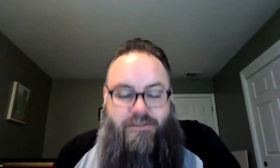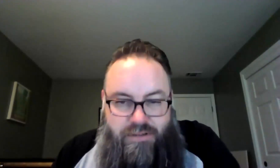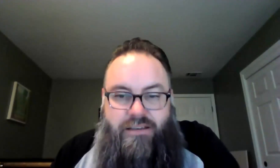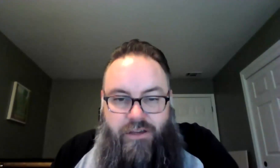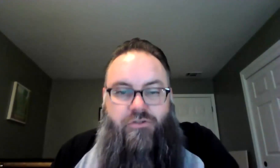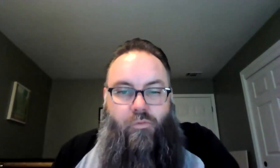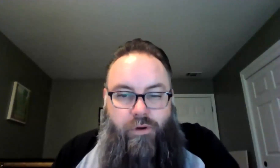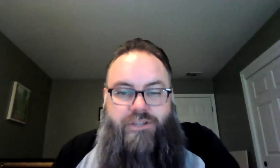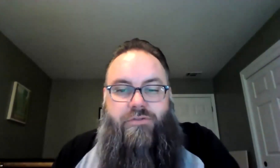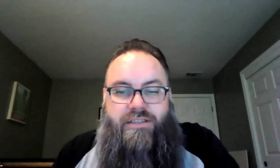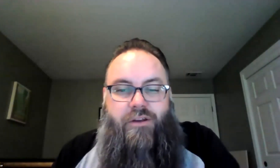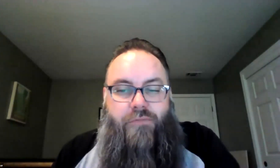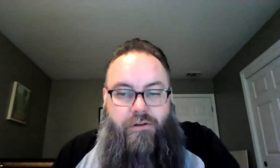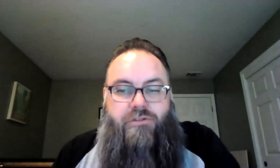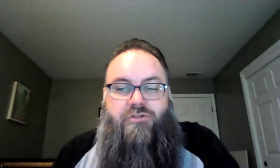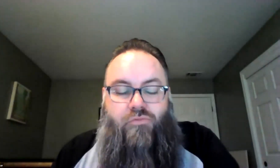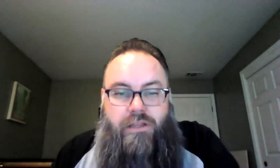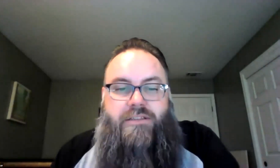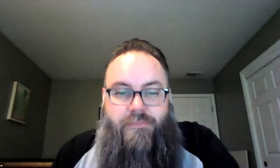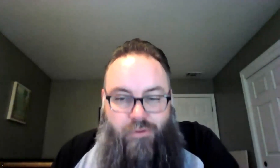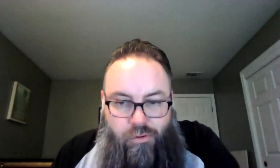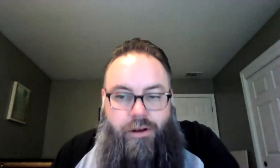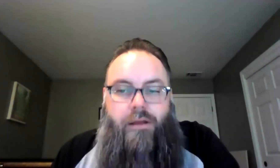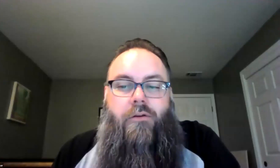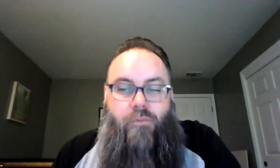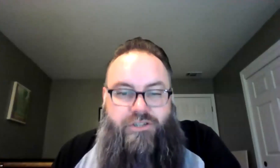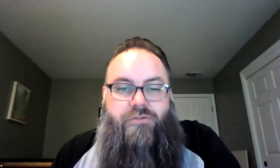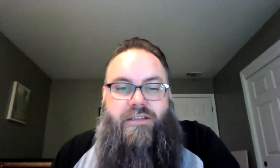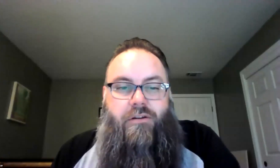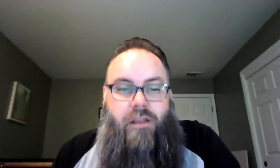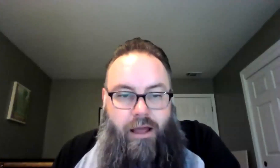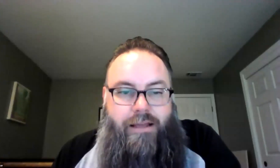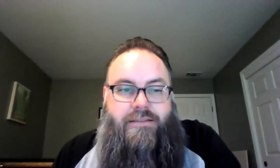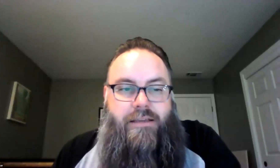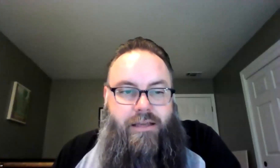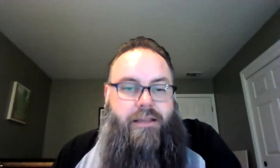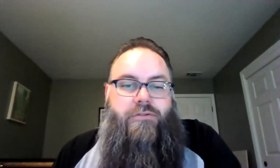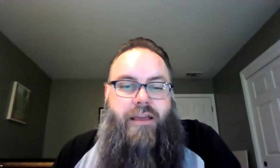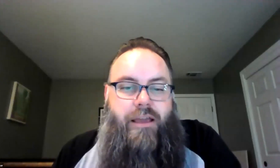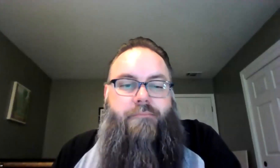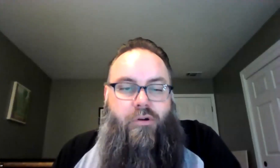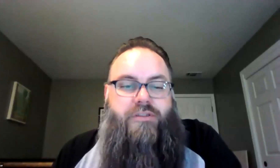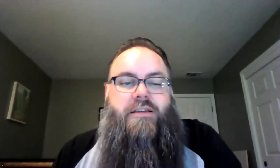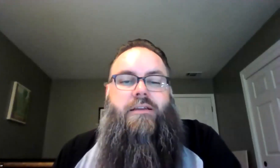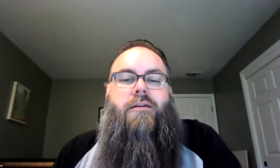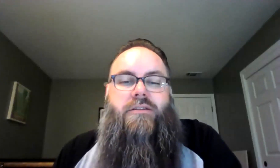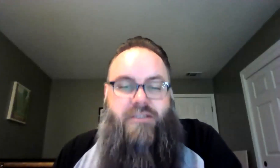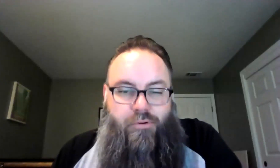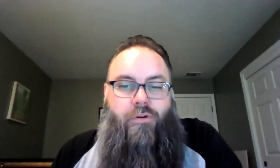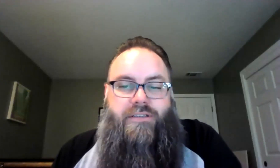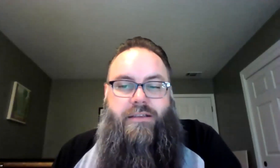just specific to regional center vendors to really support regional center clients getting those